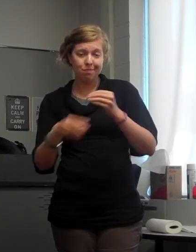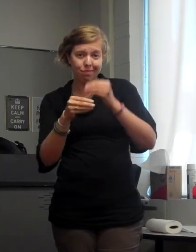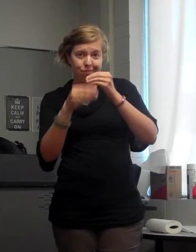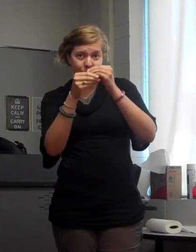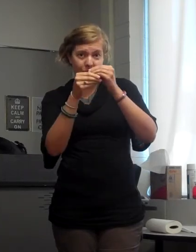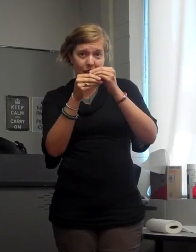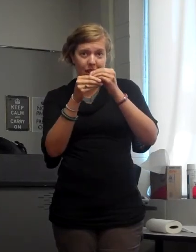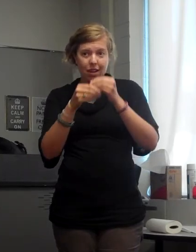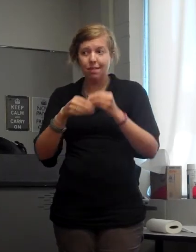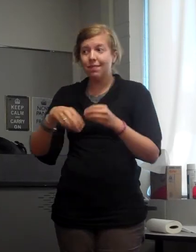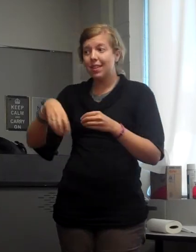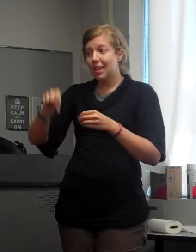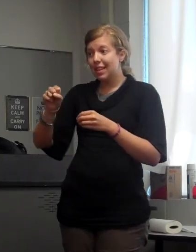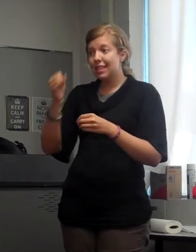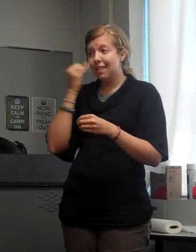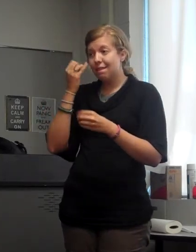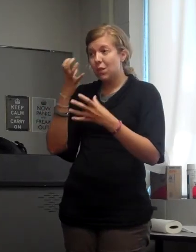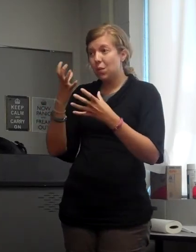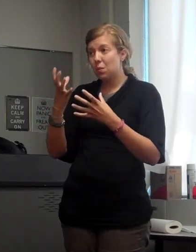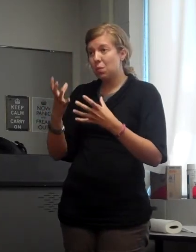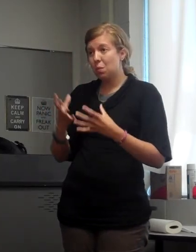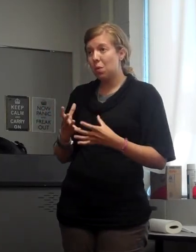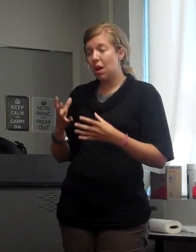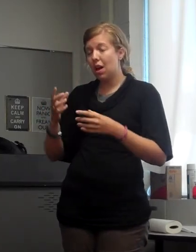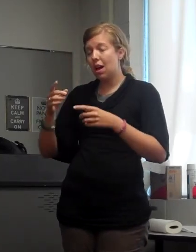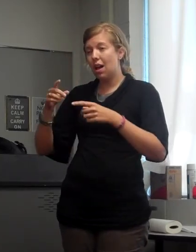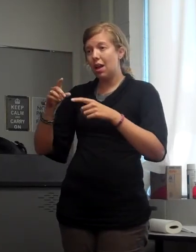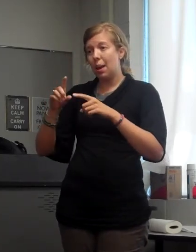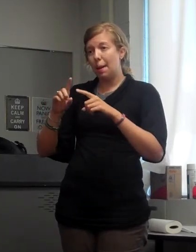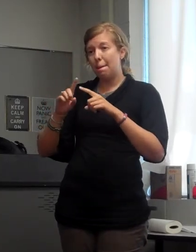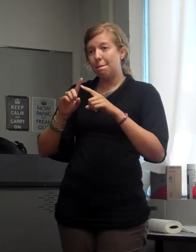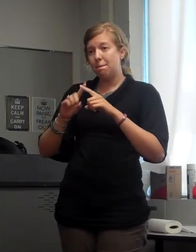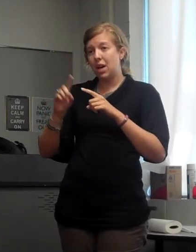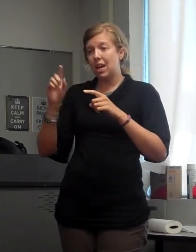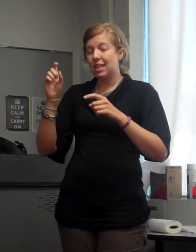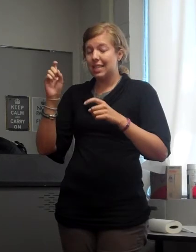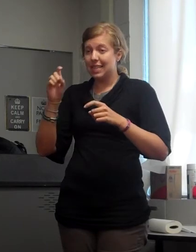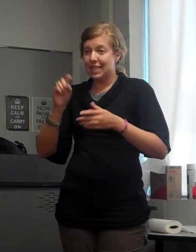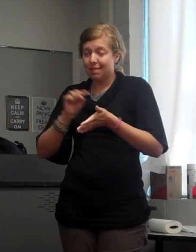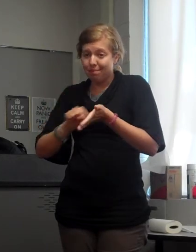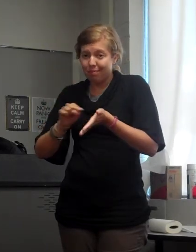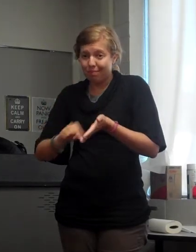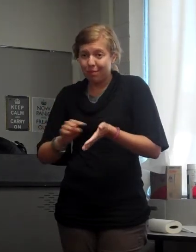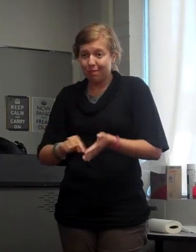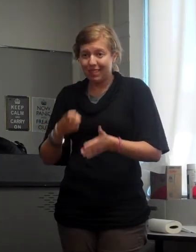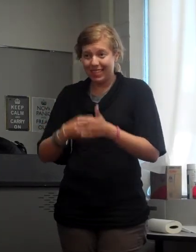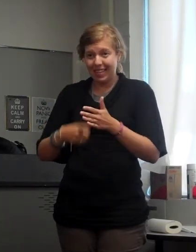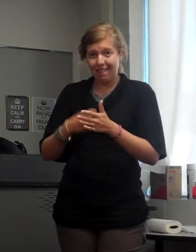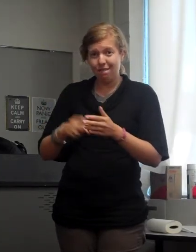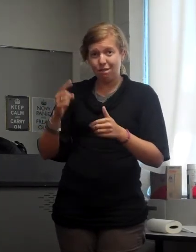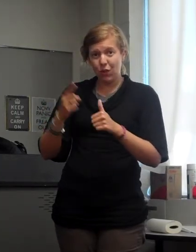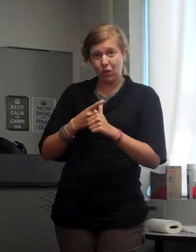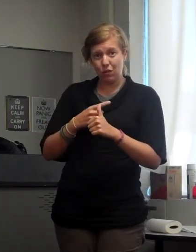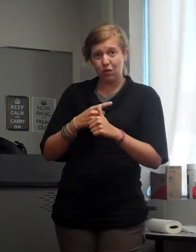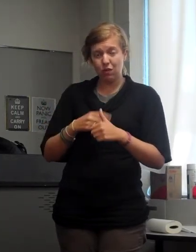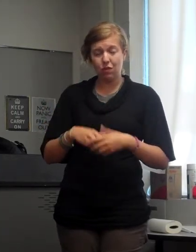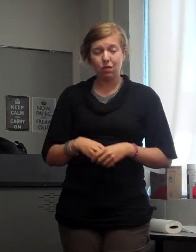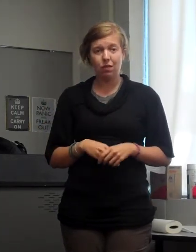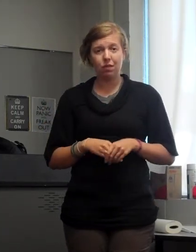your emergency stuff. Then after you've got that $1,000, and there's been many times we've had to use it.